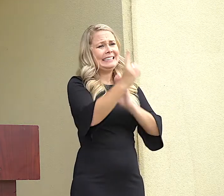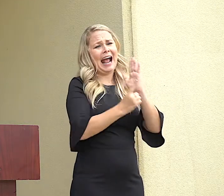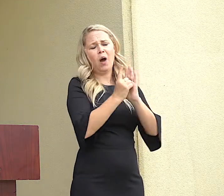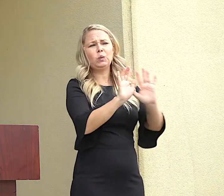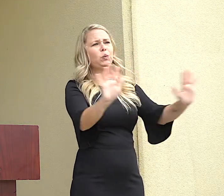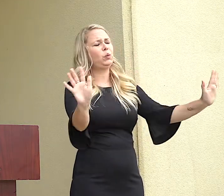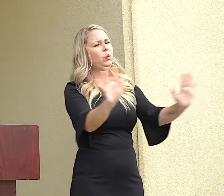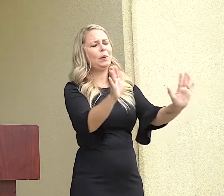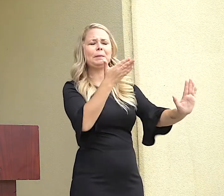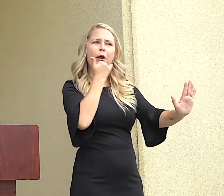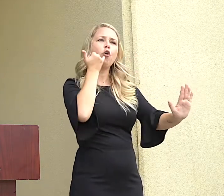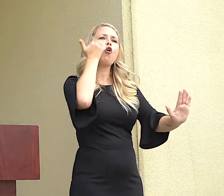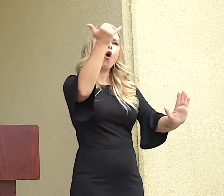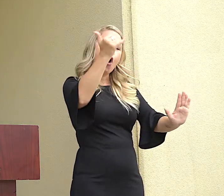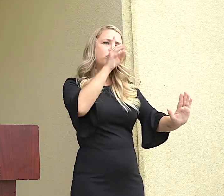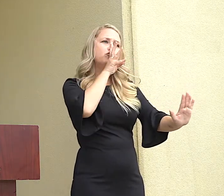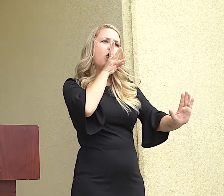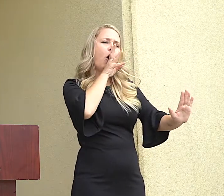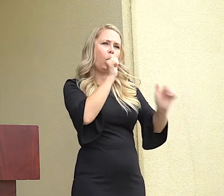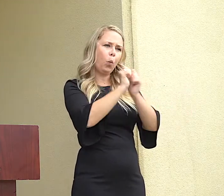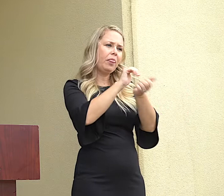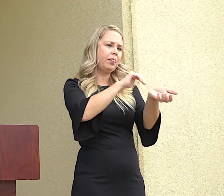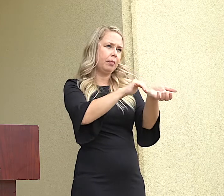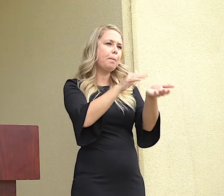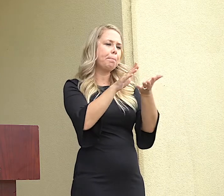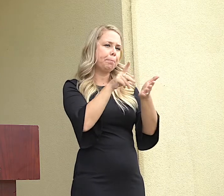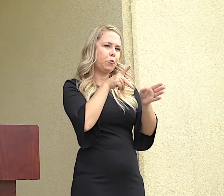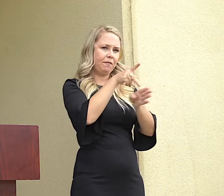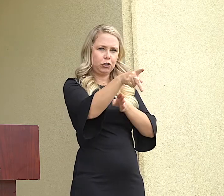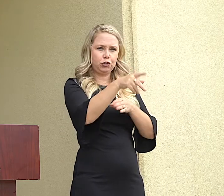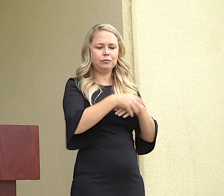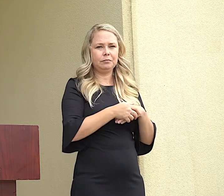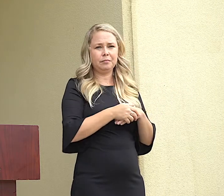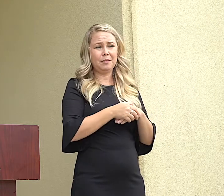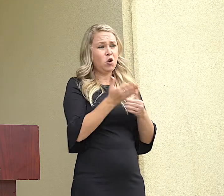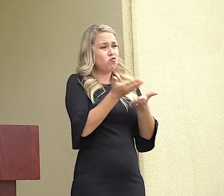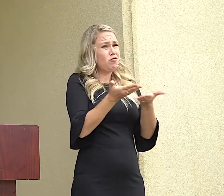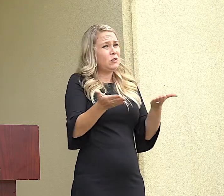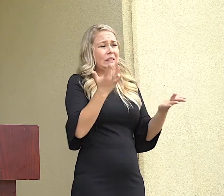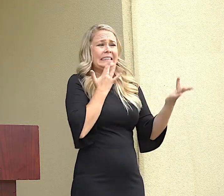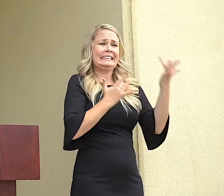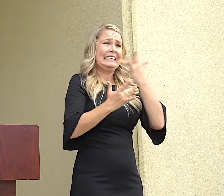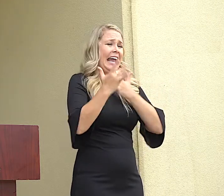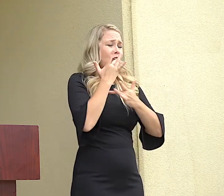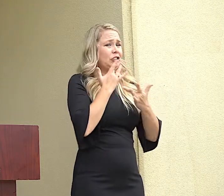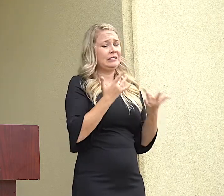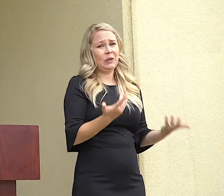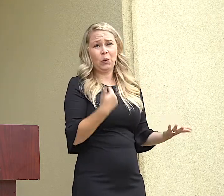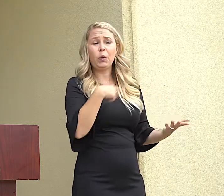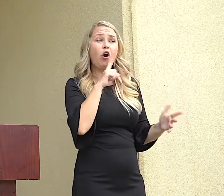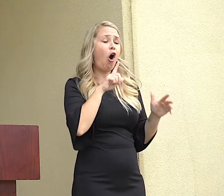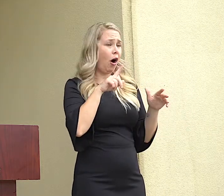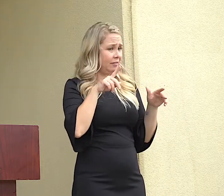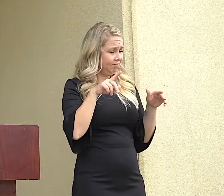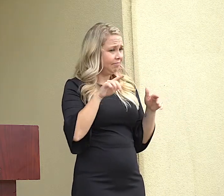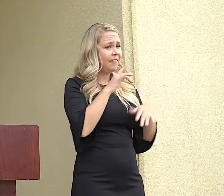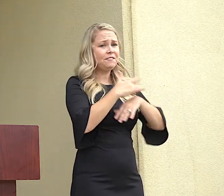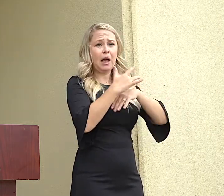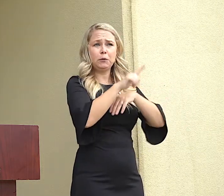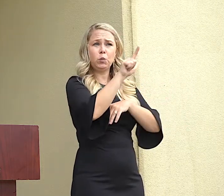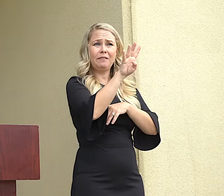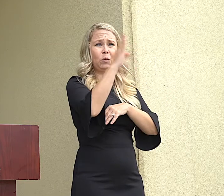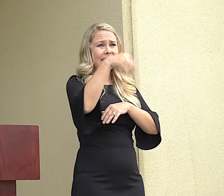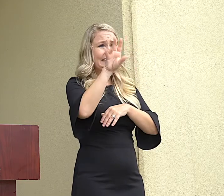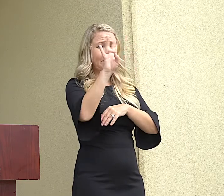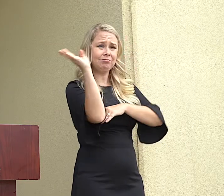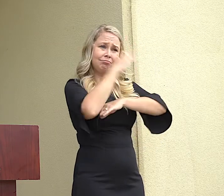sit and we work it through with you. The reality is resources are scarce. We're a lean agency. We are available 24/7, but